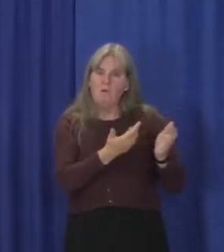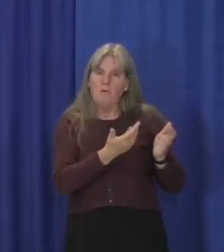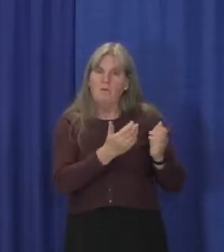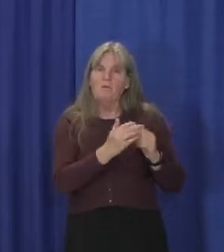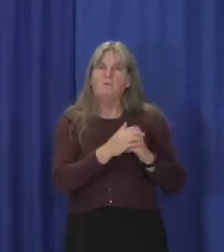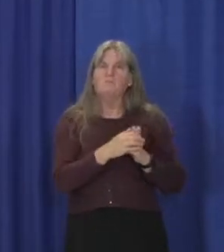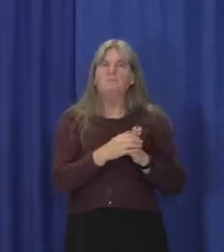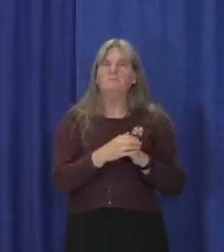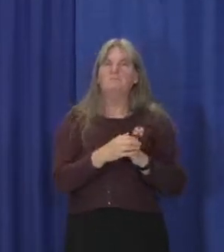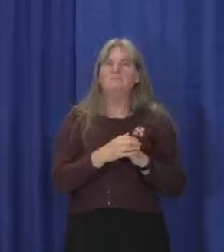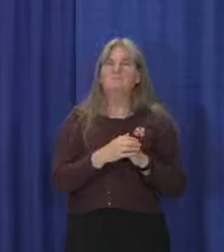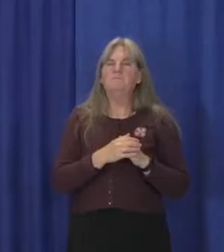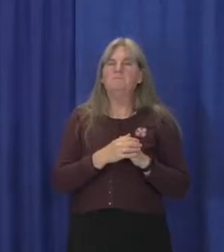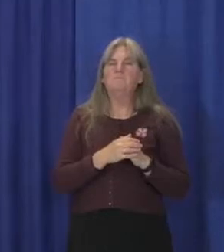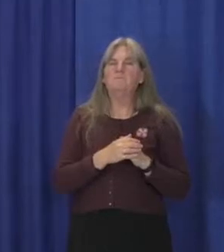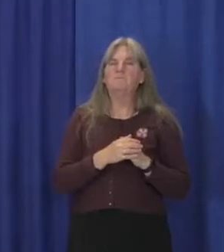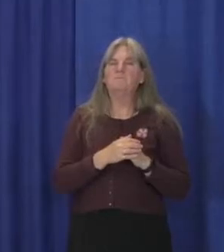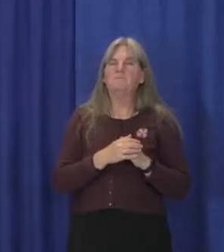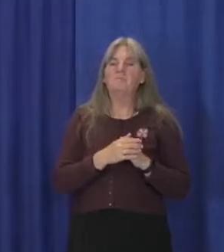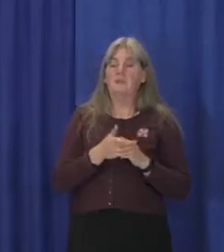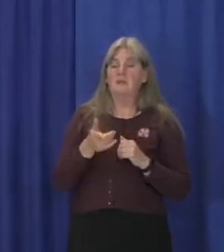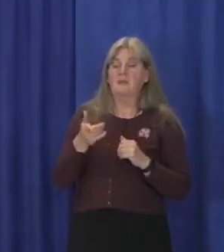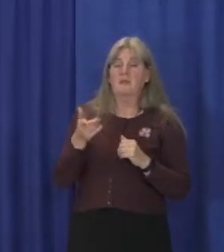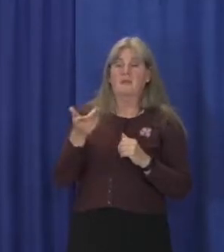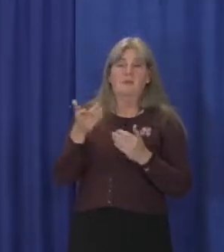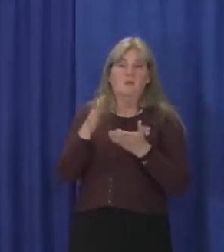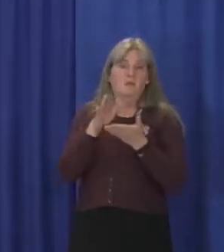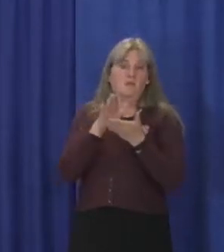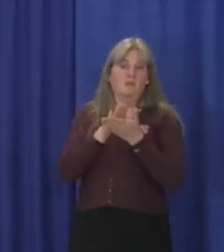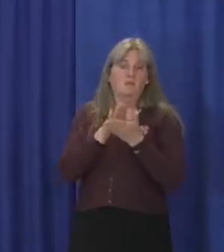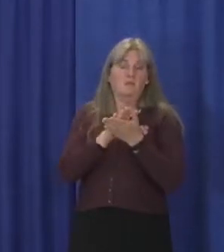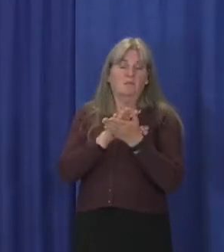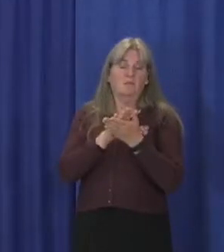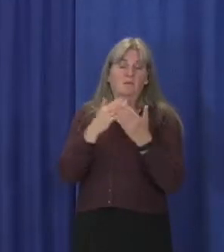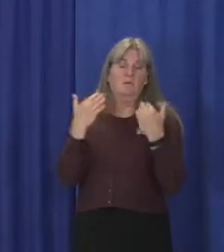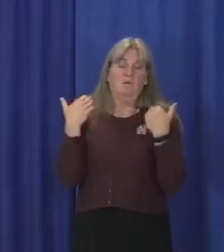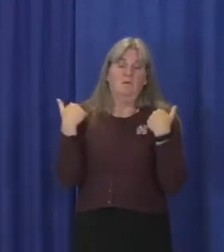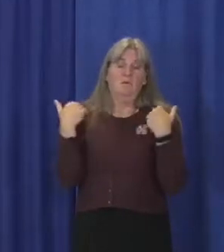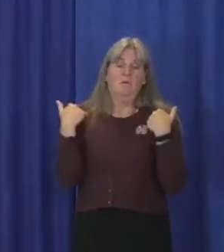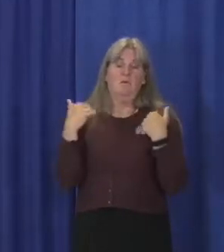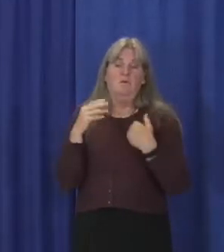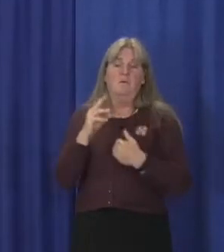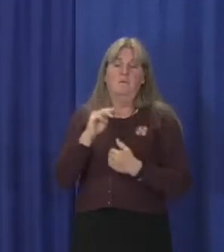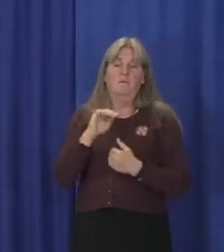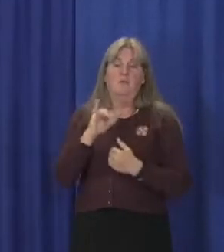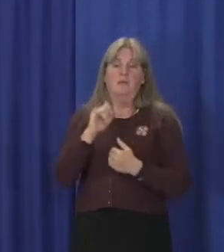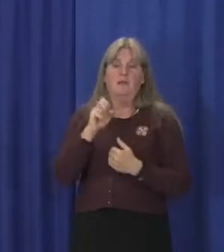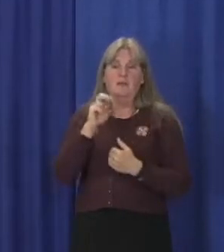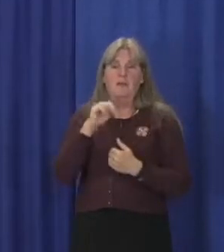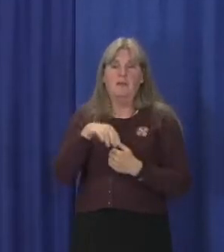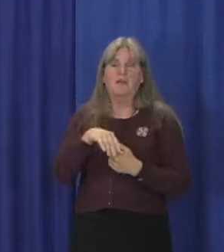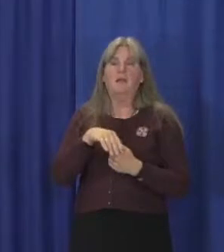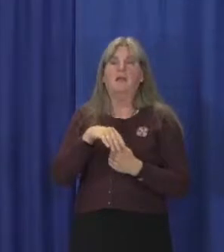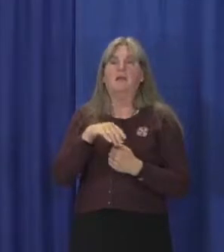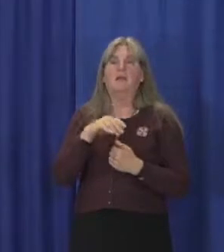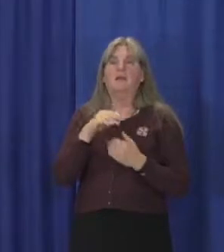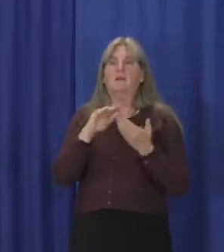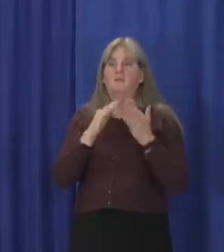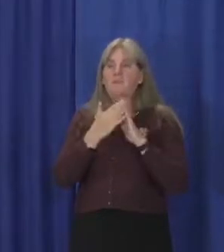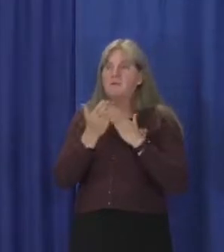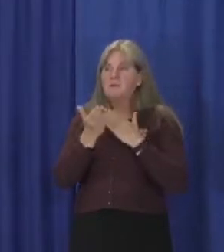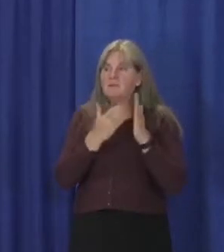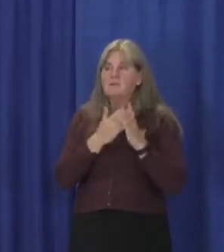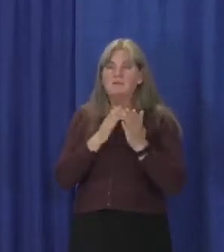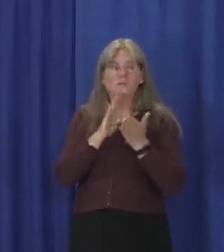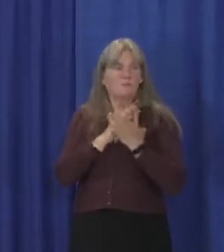situations. With regards to the school, Minister McLean, the Department of Education, Ross River Dene Council, the